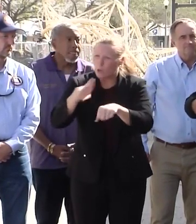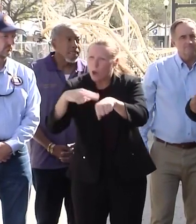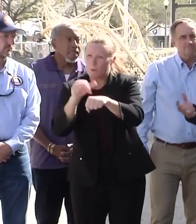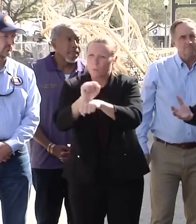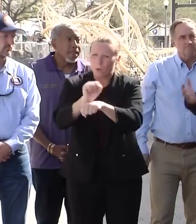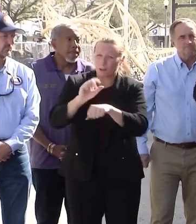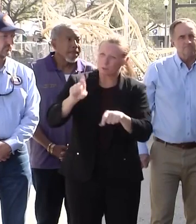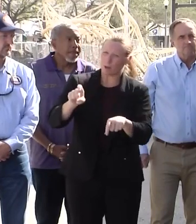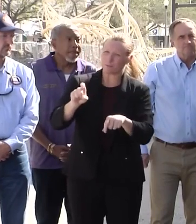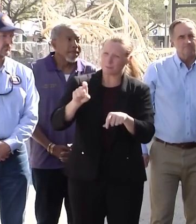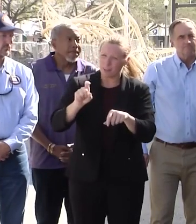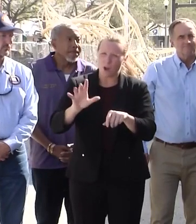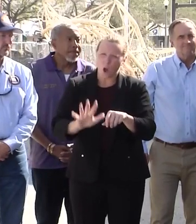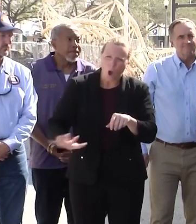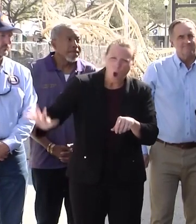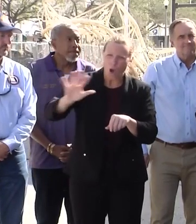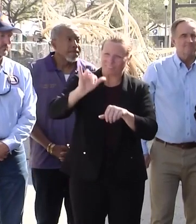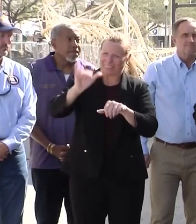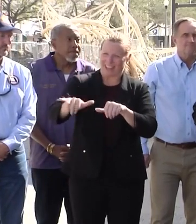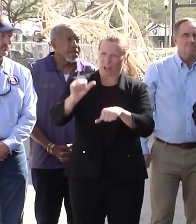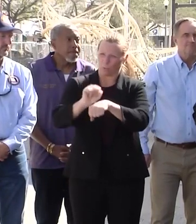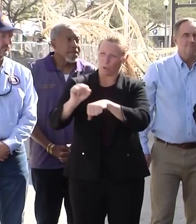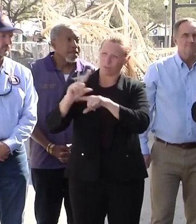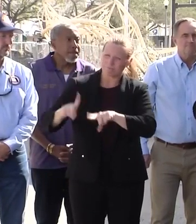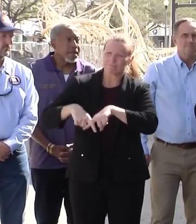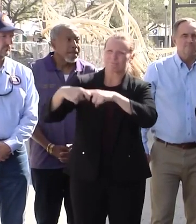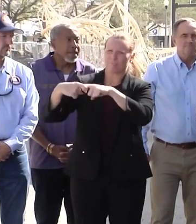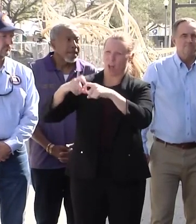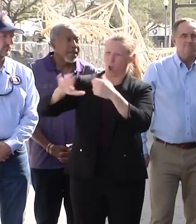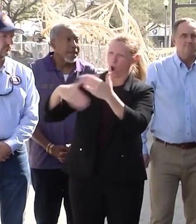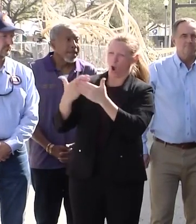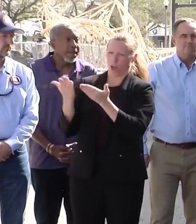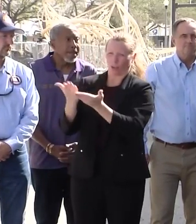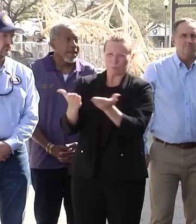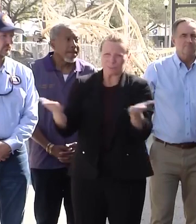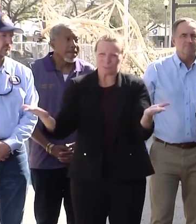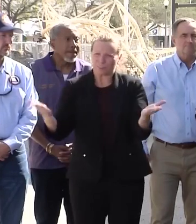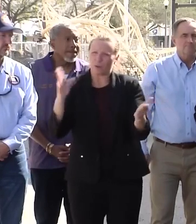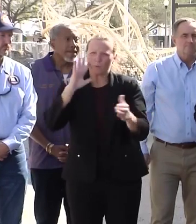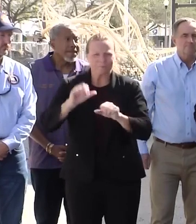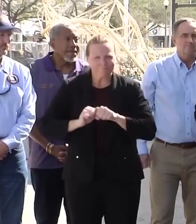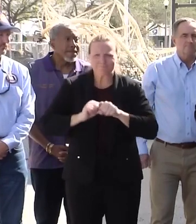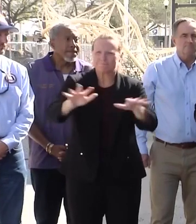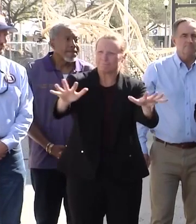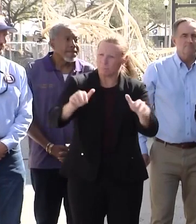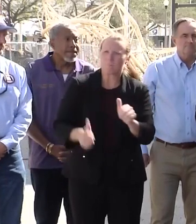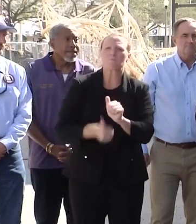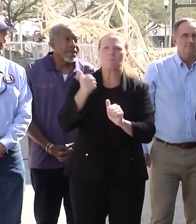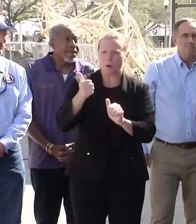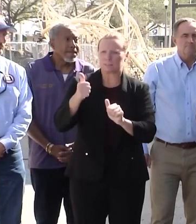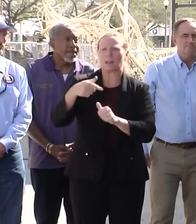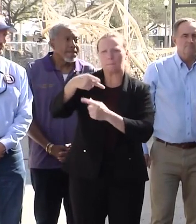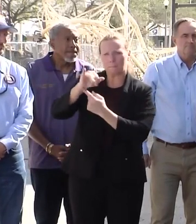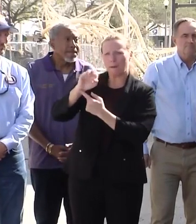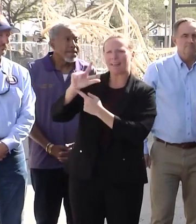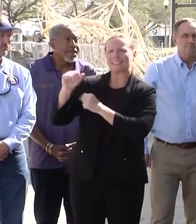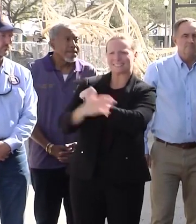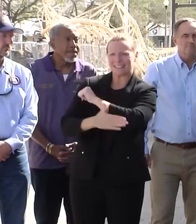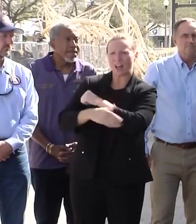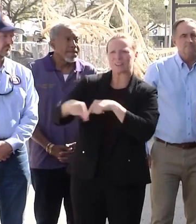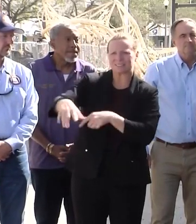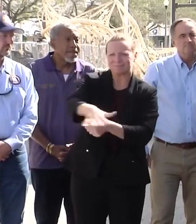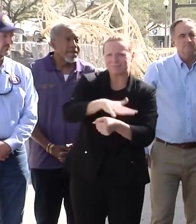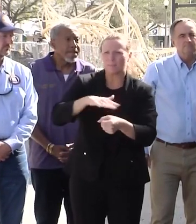was paused. All those resources were surged, mostly to Pinellas, but also to the barrier islands of Manatee and